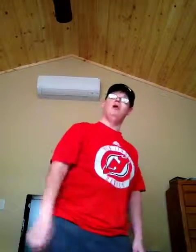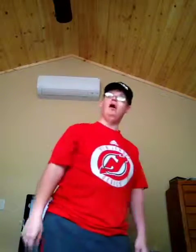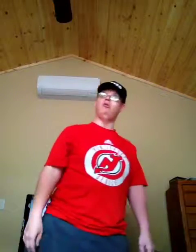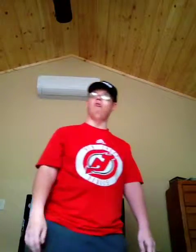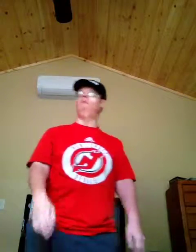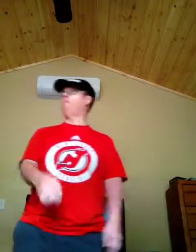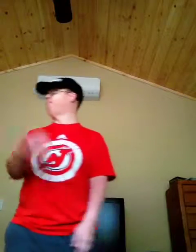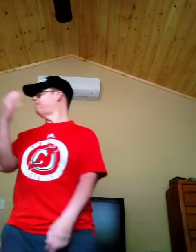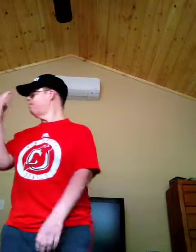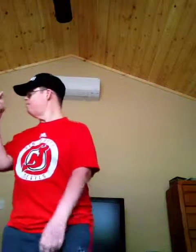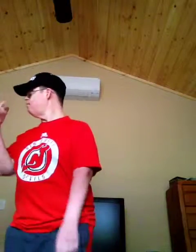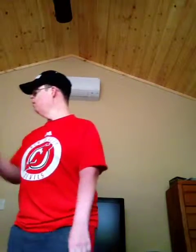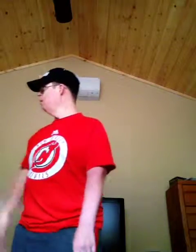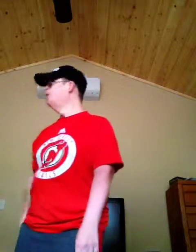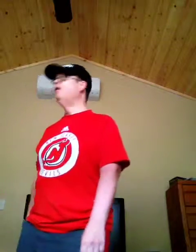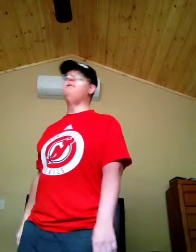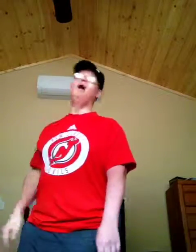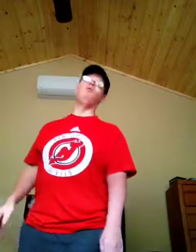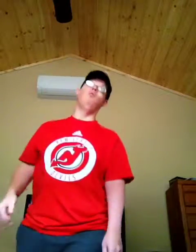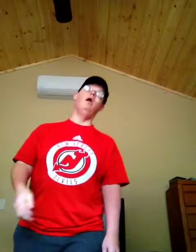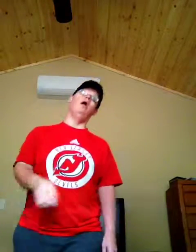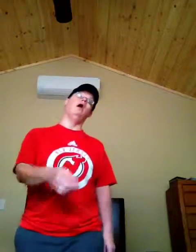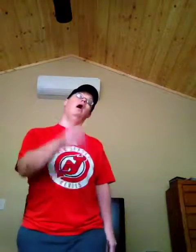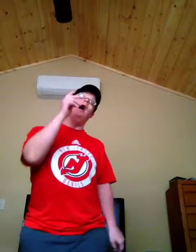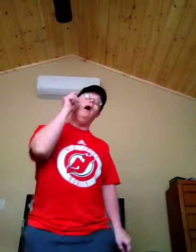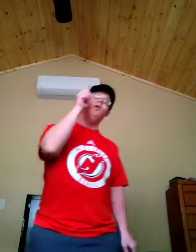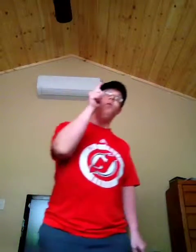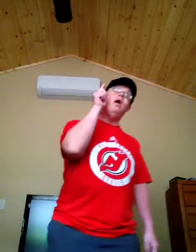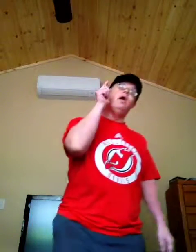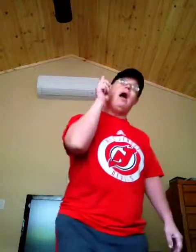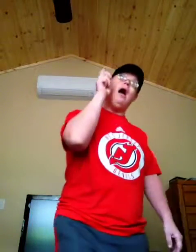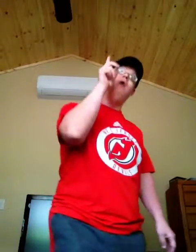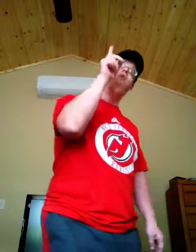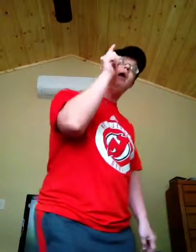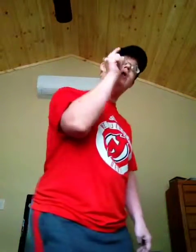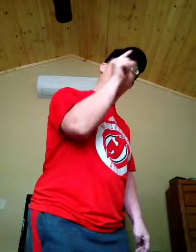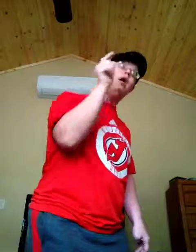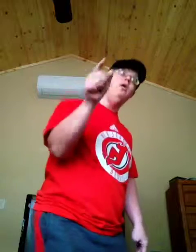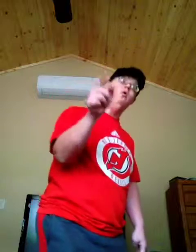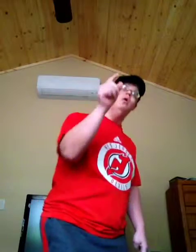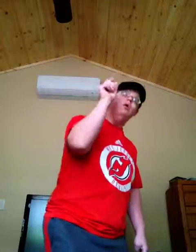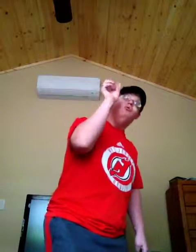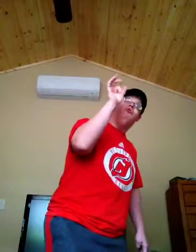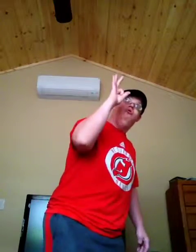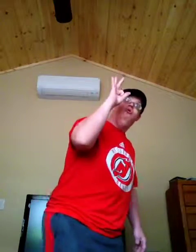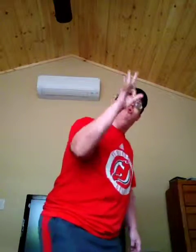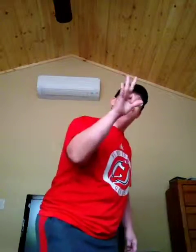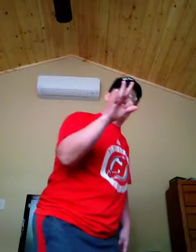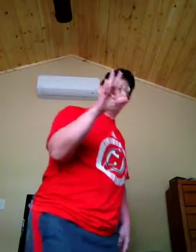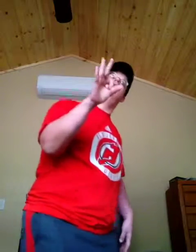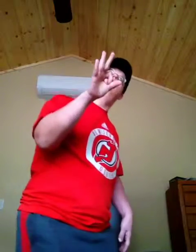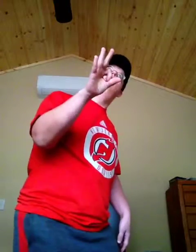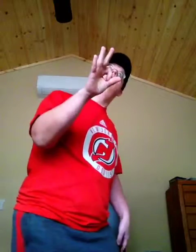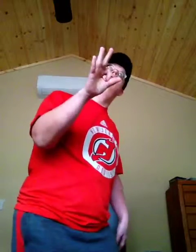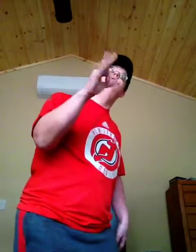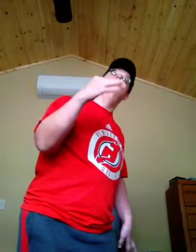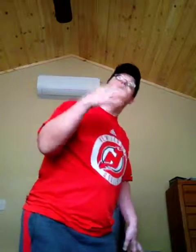shots. That's why I do not want you to drink.